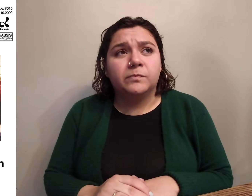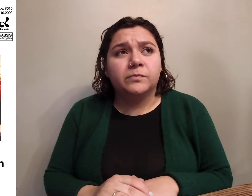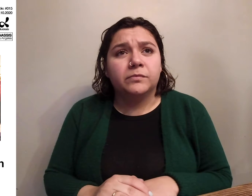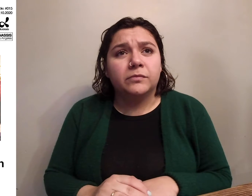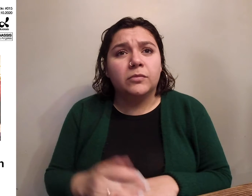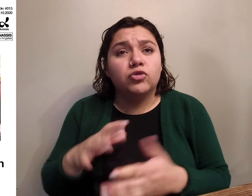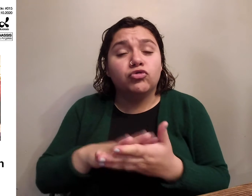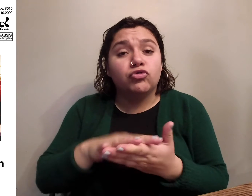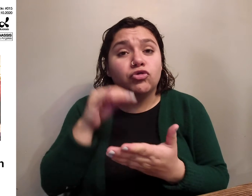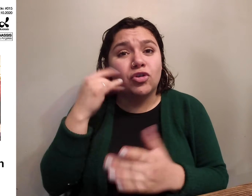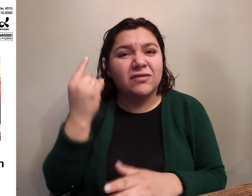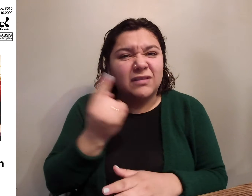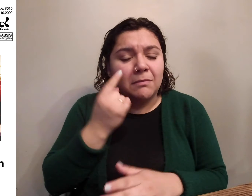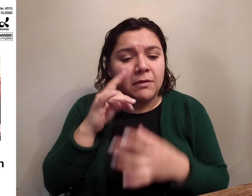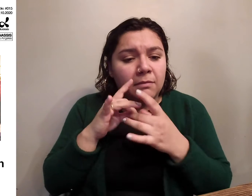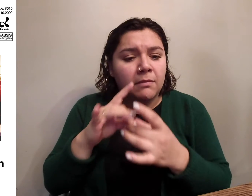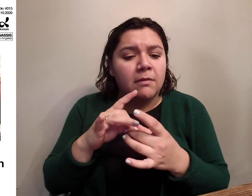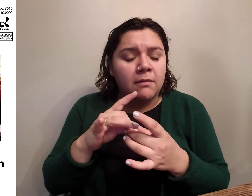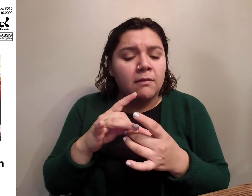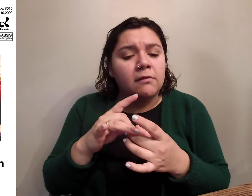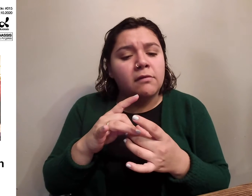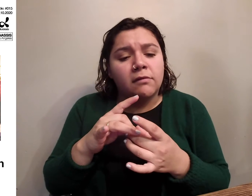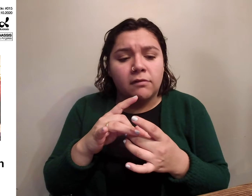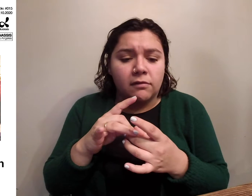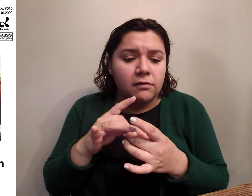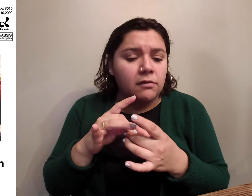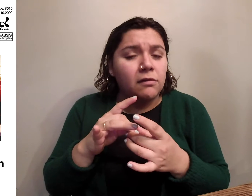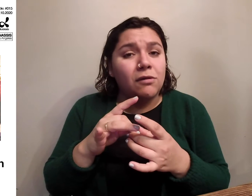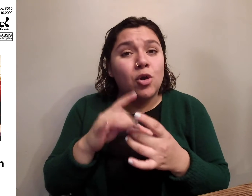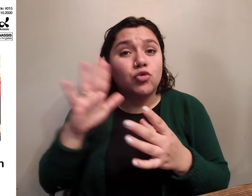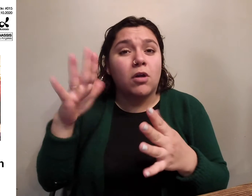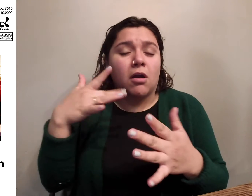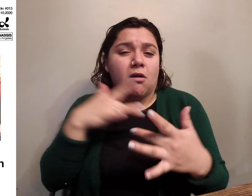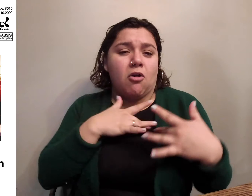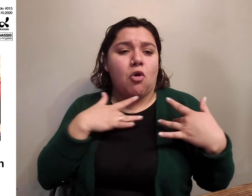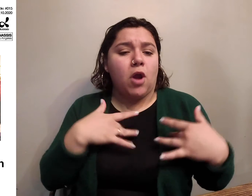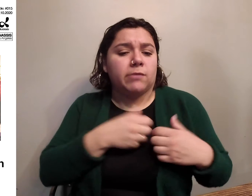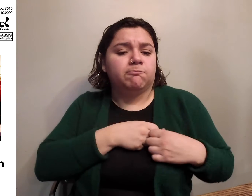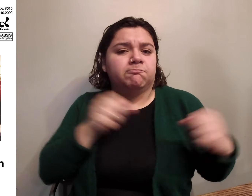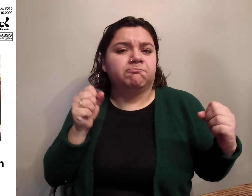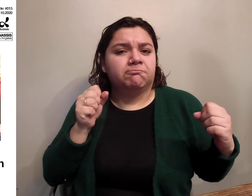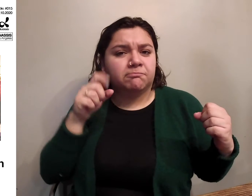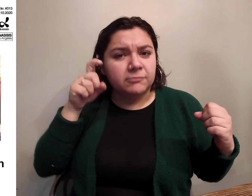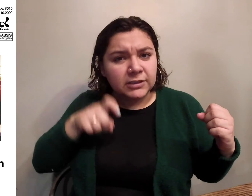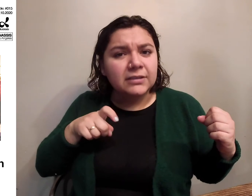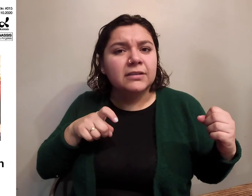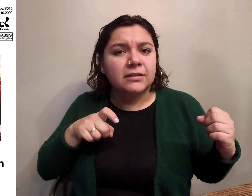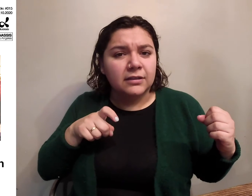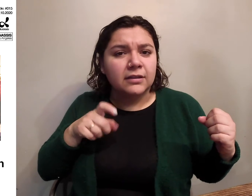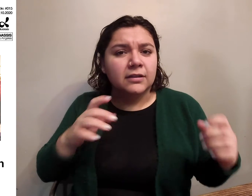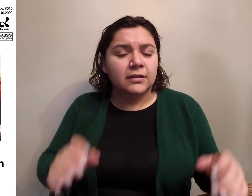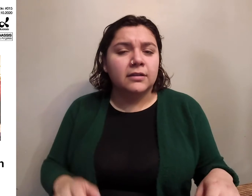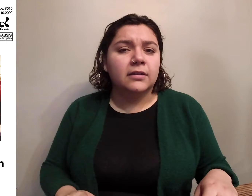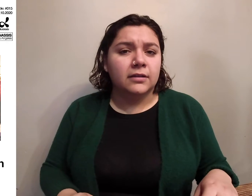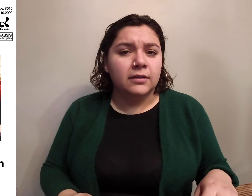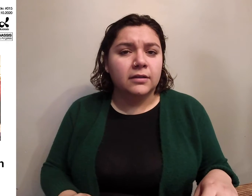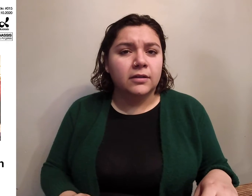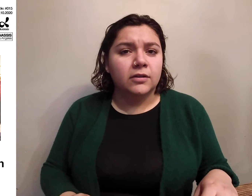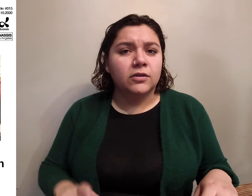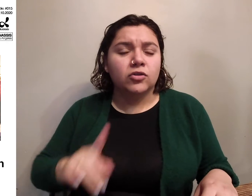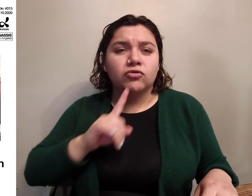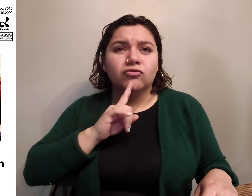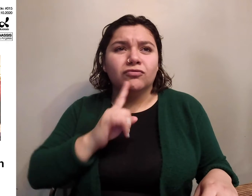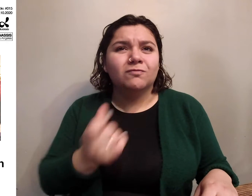learn something about keeping your heart open even through